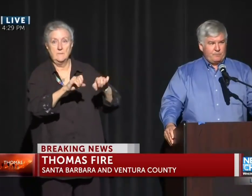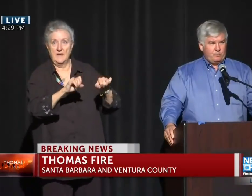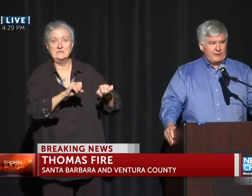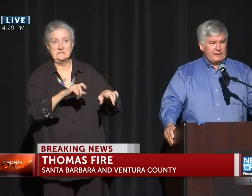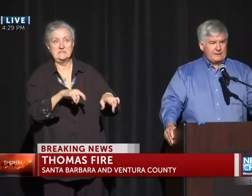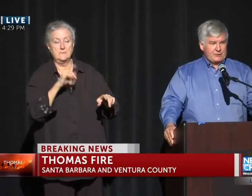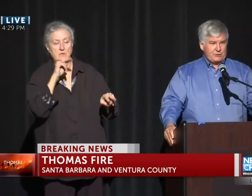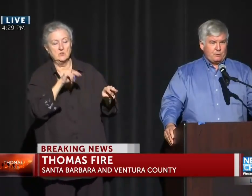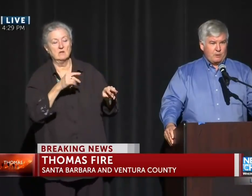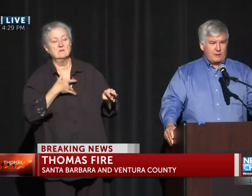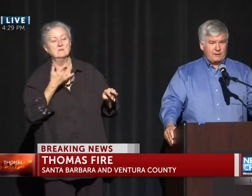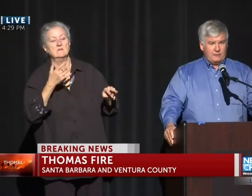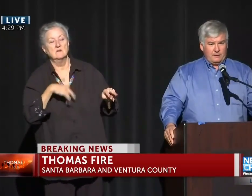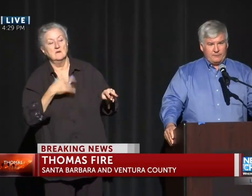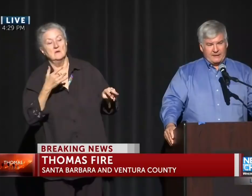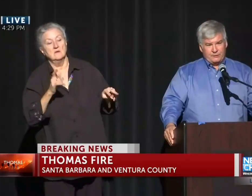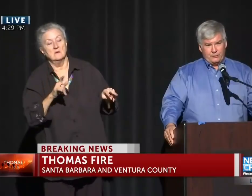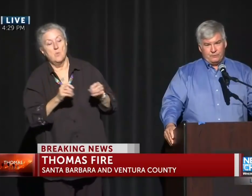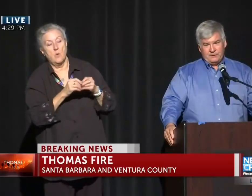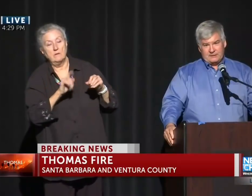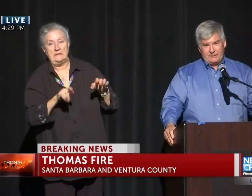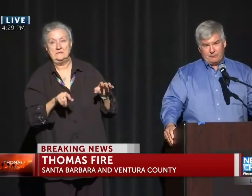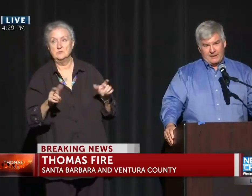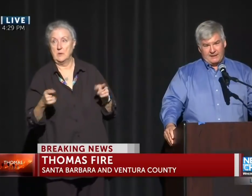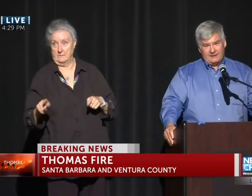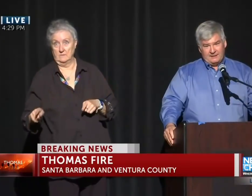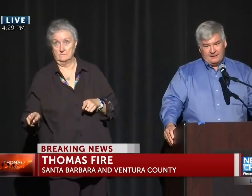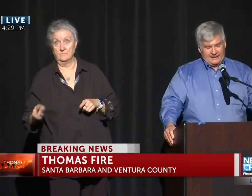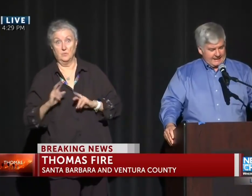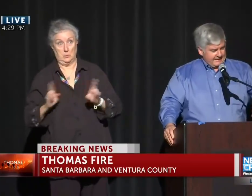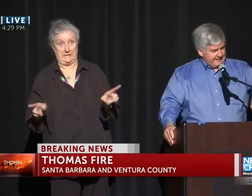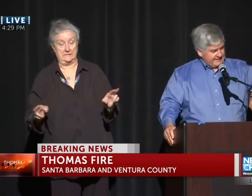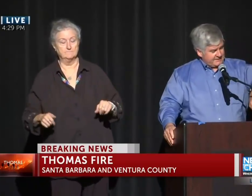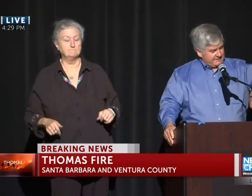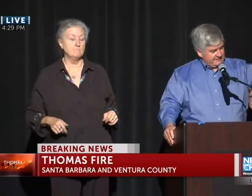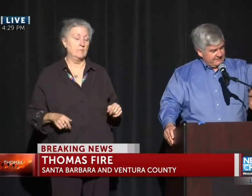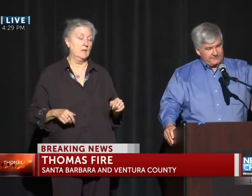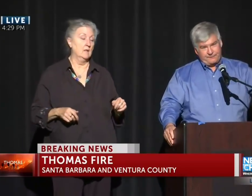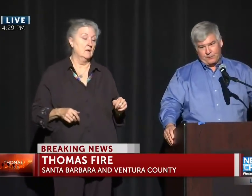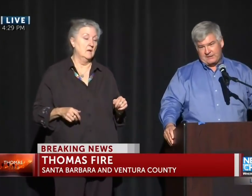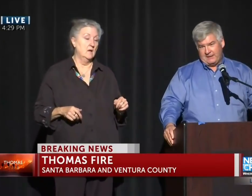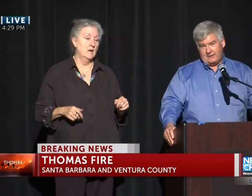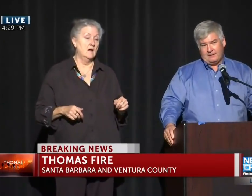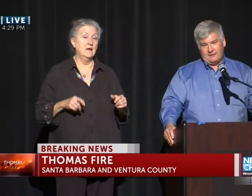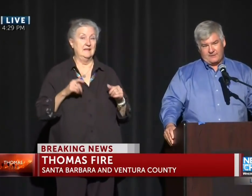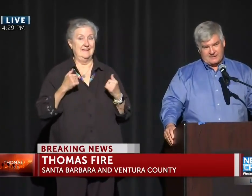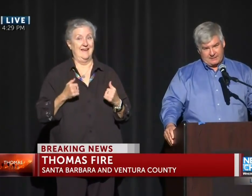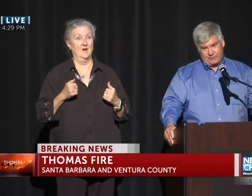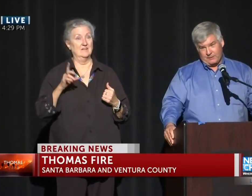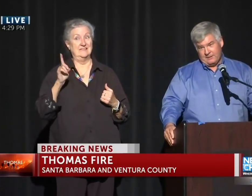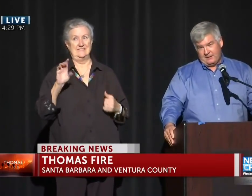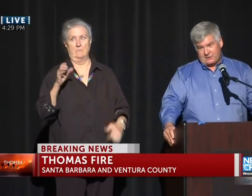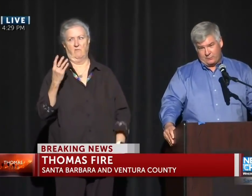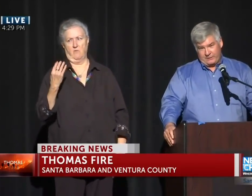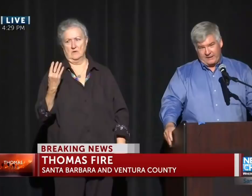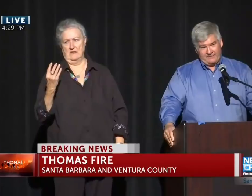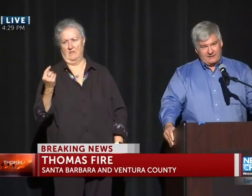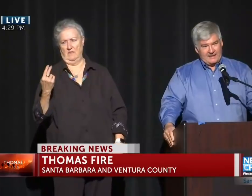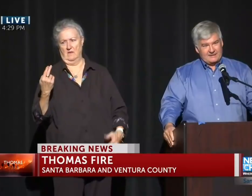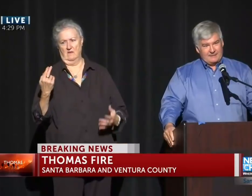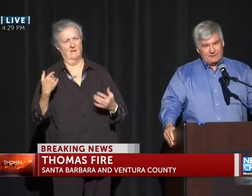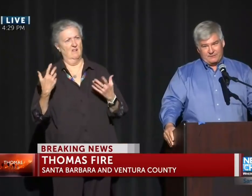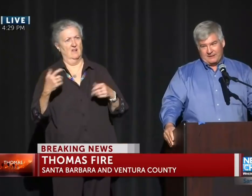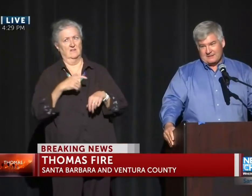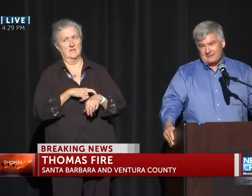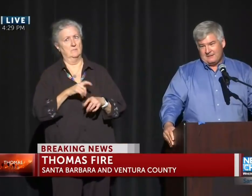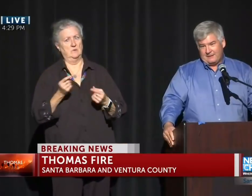at what additional work we can do to be ready. And it is the 14th of December, so we don't